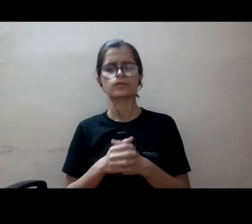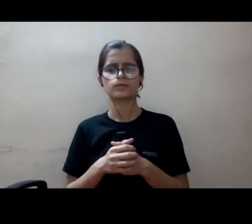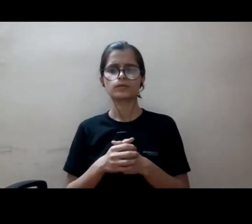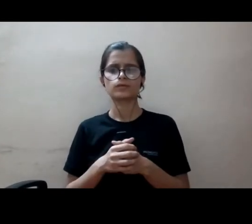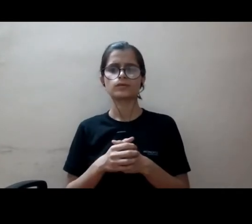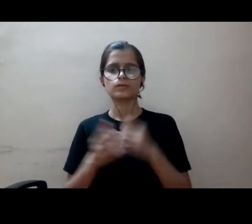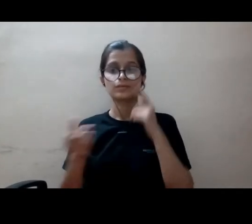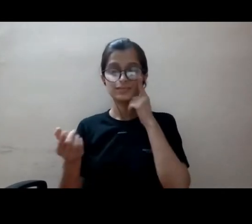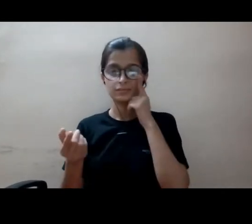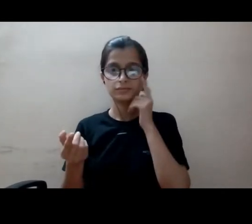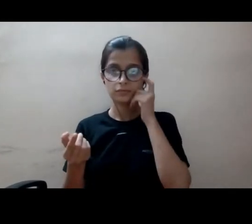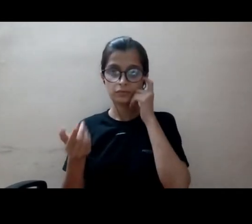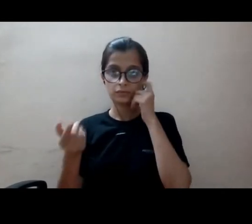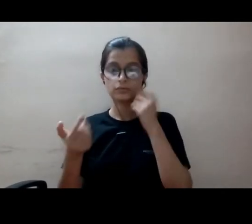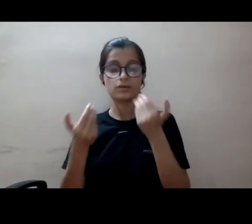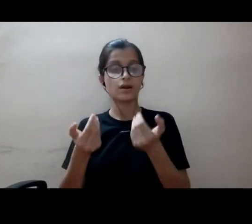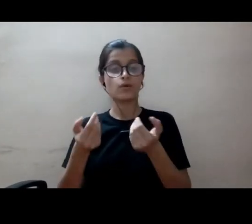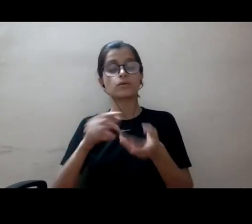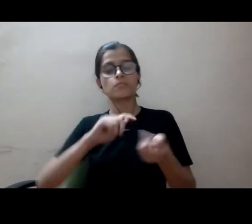and permanently blind.